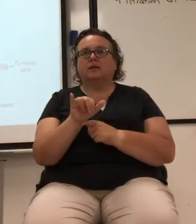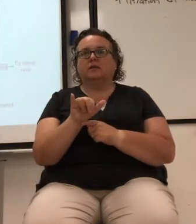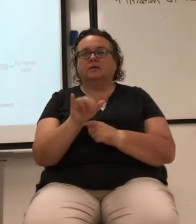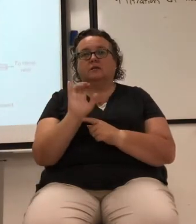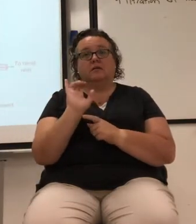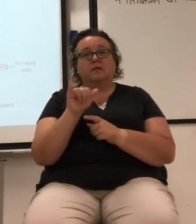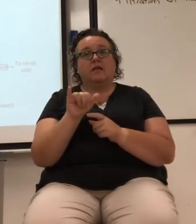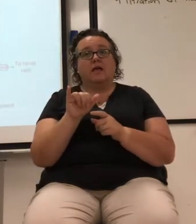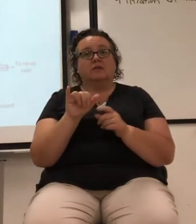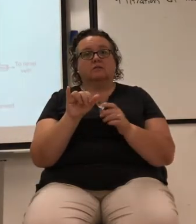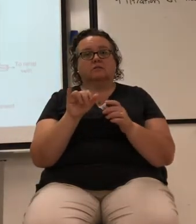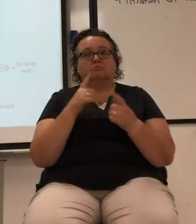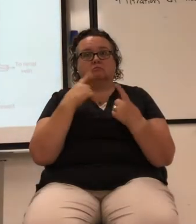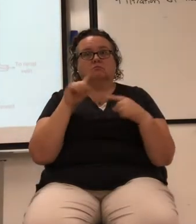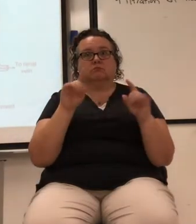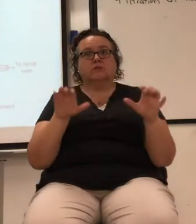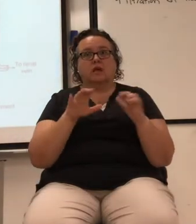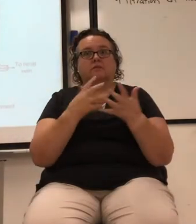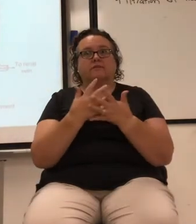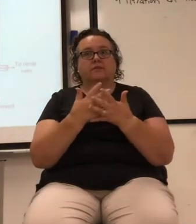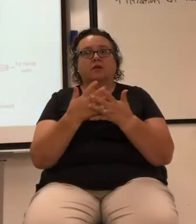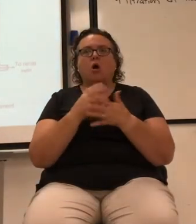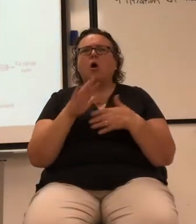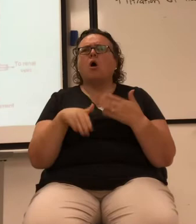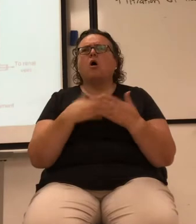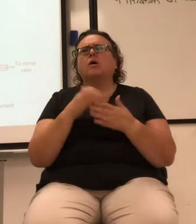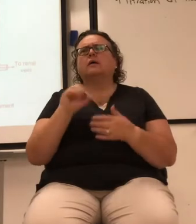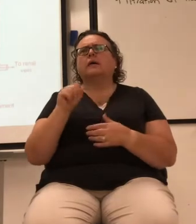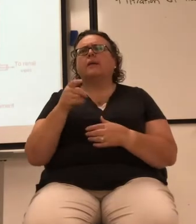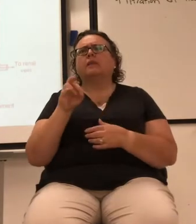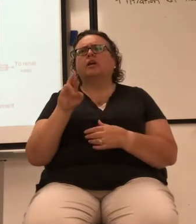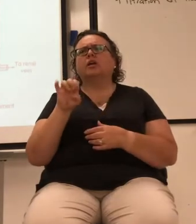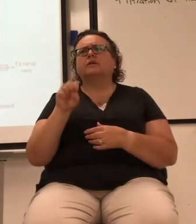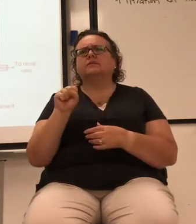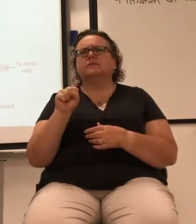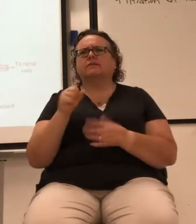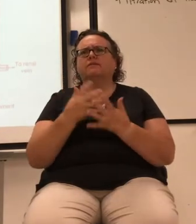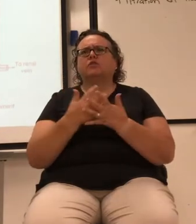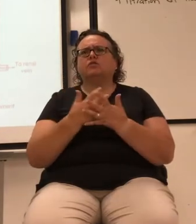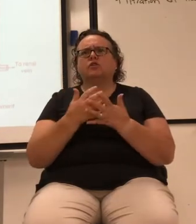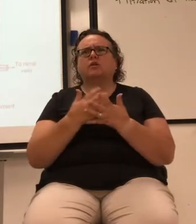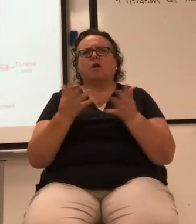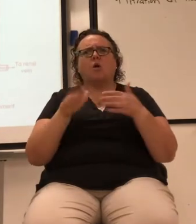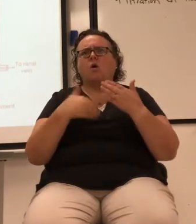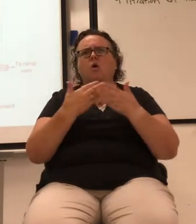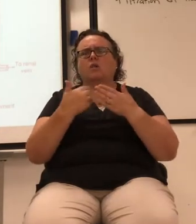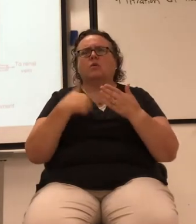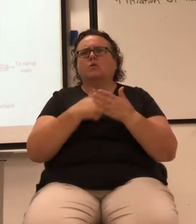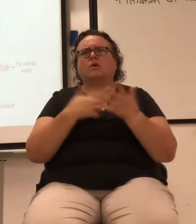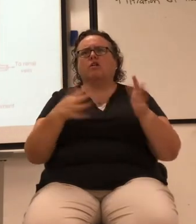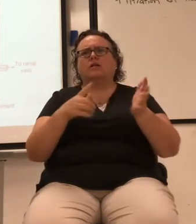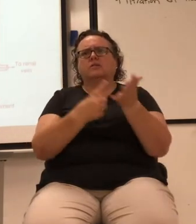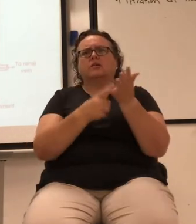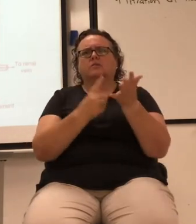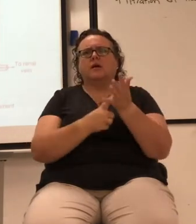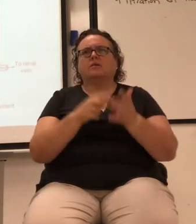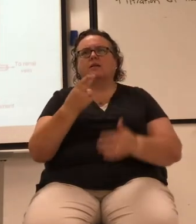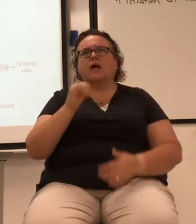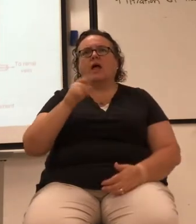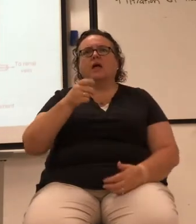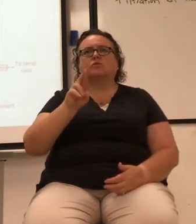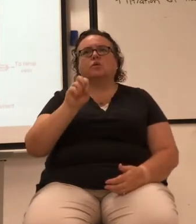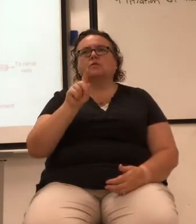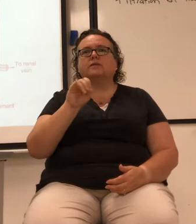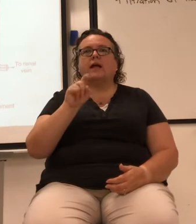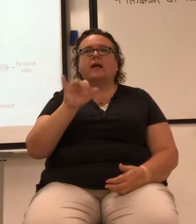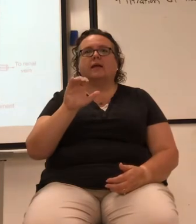does the filtration. All capillaries filter. They all do. We talked about that. The hydrostatic pressure pushes fluids out.